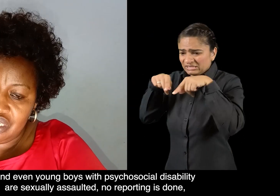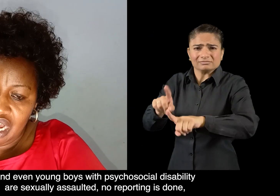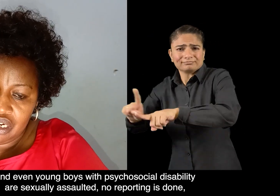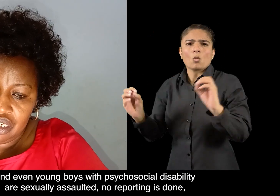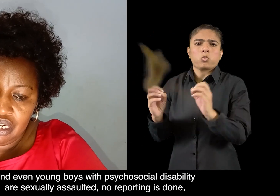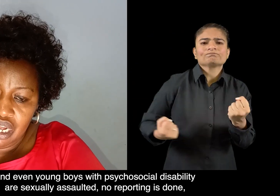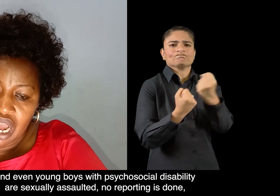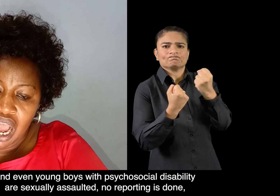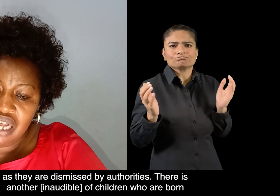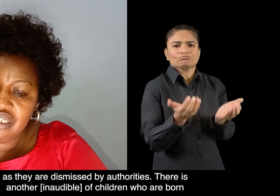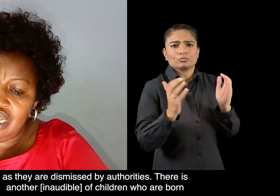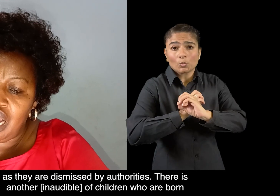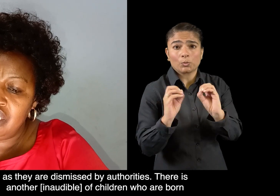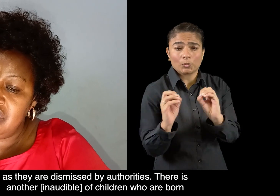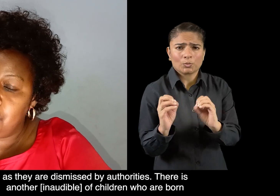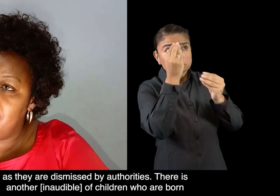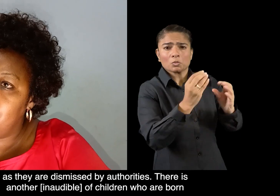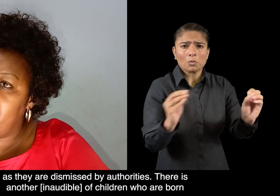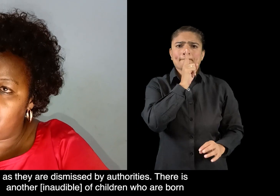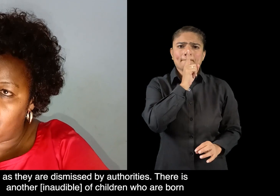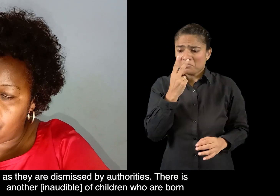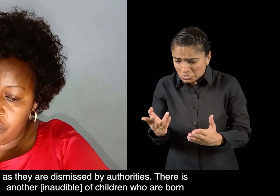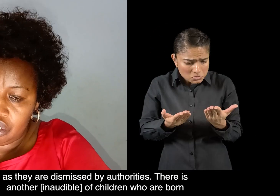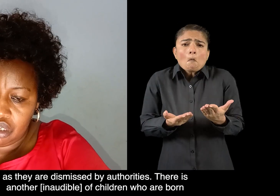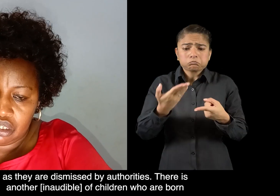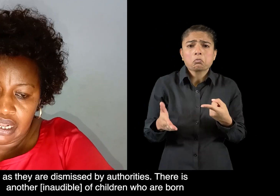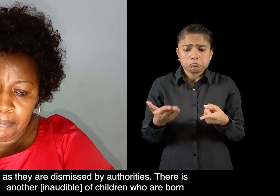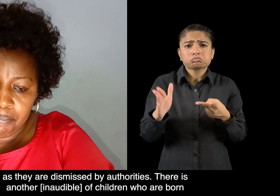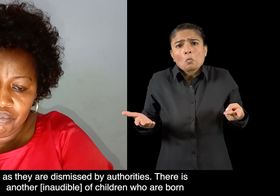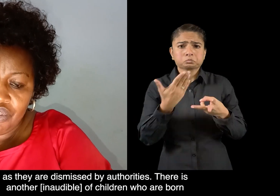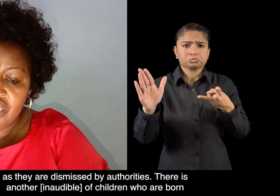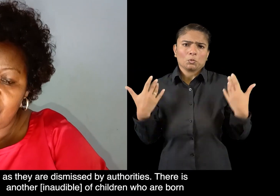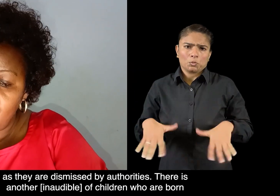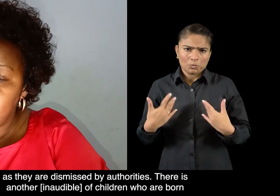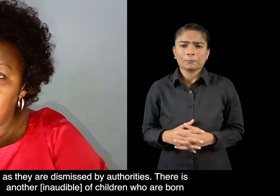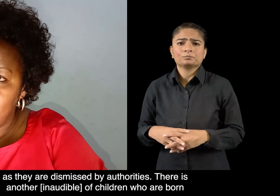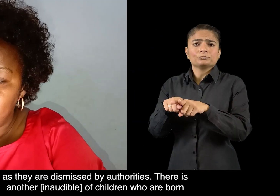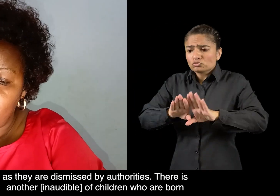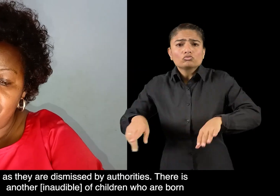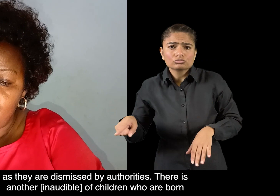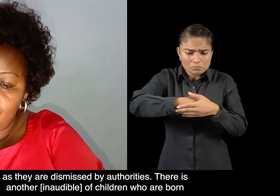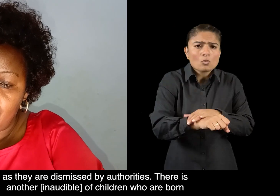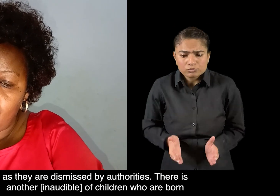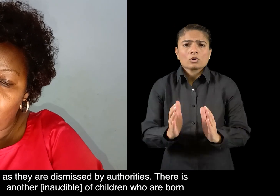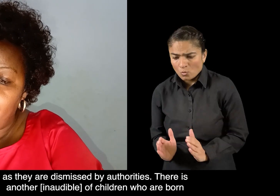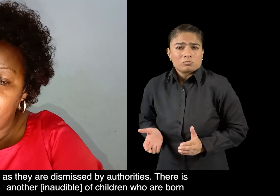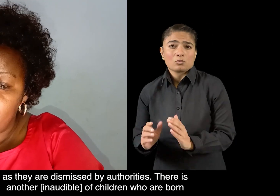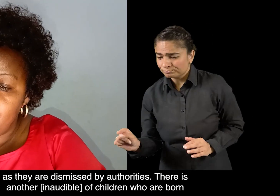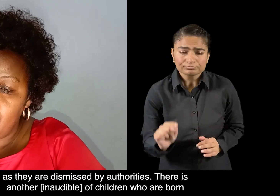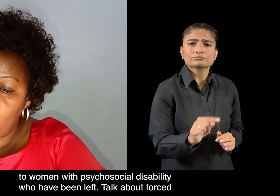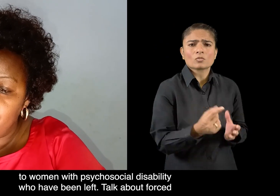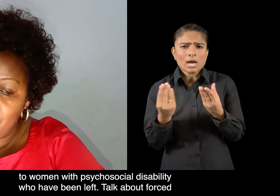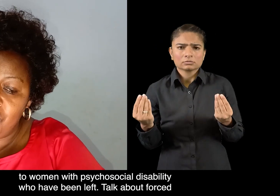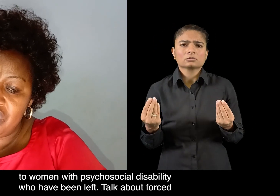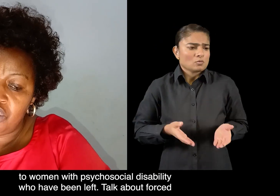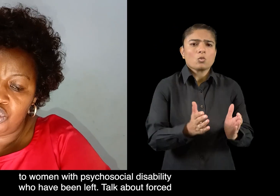is done as they are dismissed by authorities. There is no responsibility of children who are born